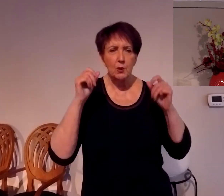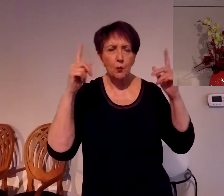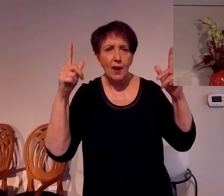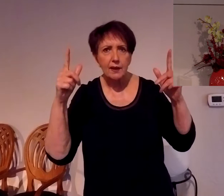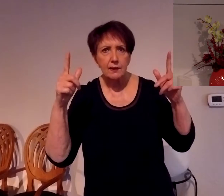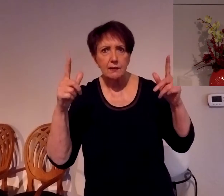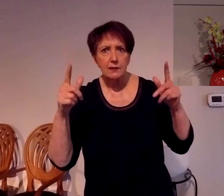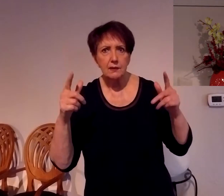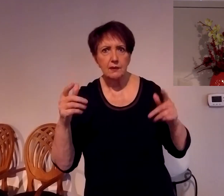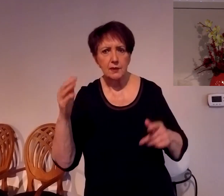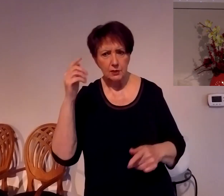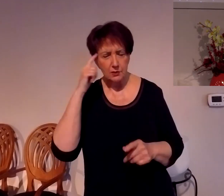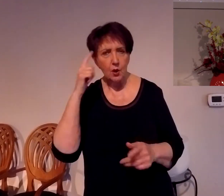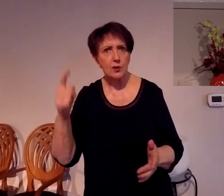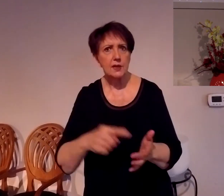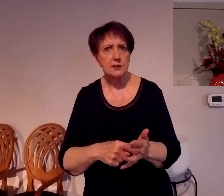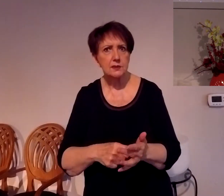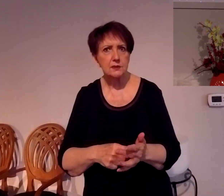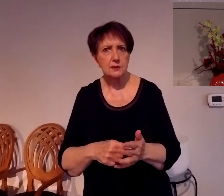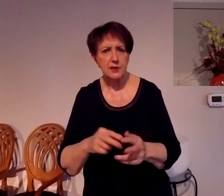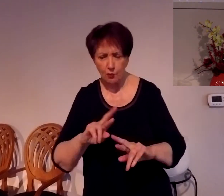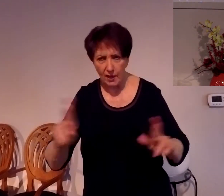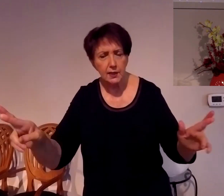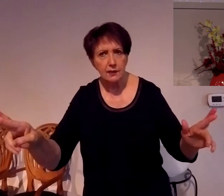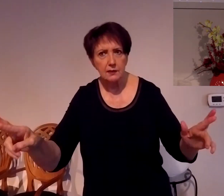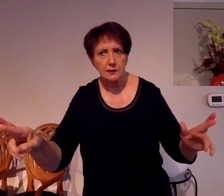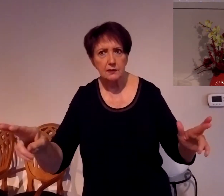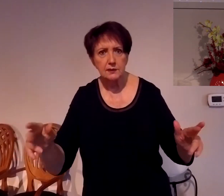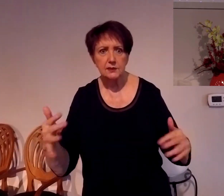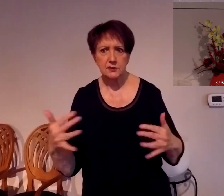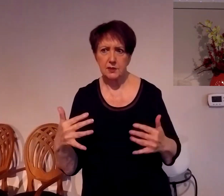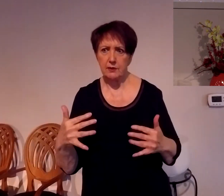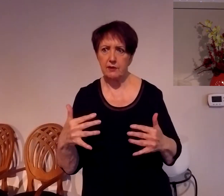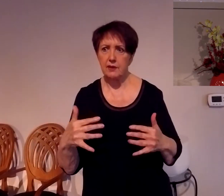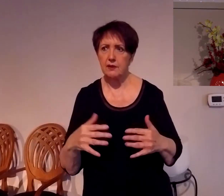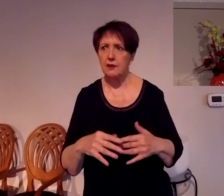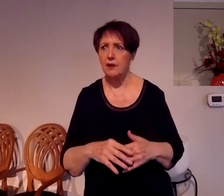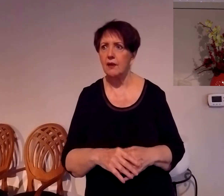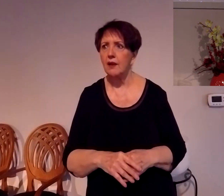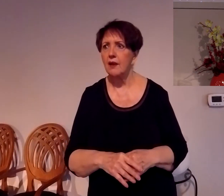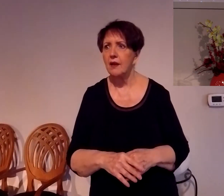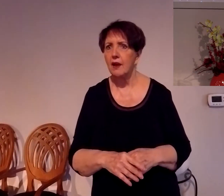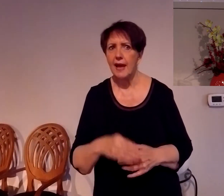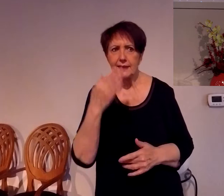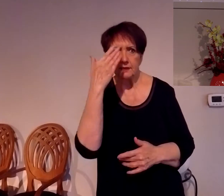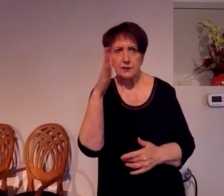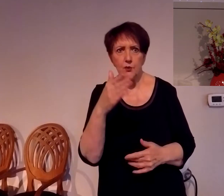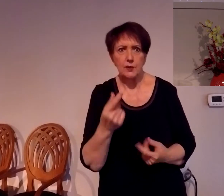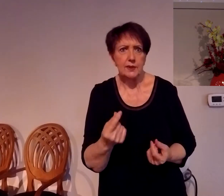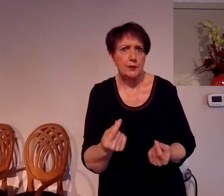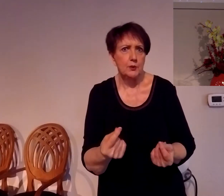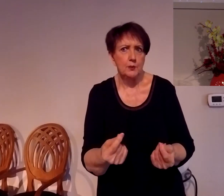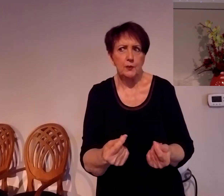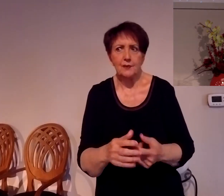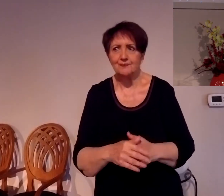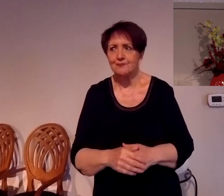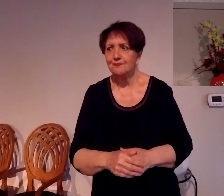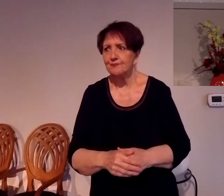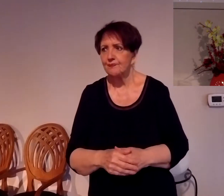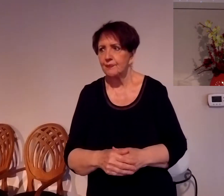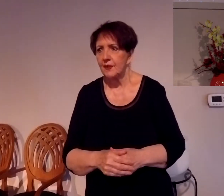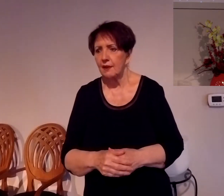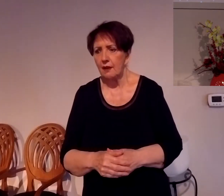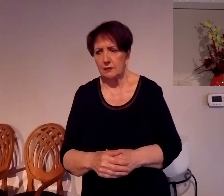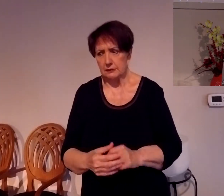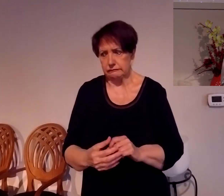aware, get ready." It scared me. And I didn't know what it wanted, and I didn't want